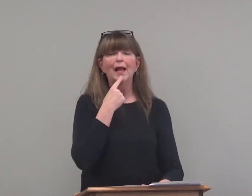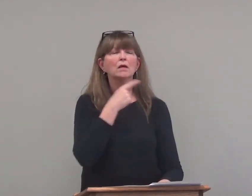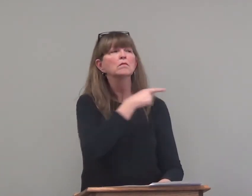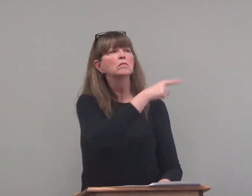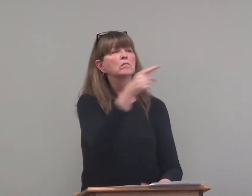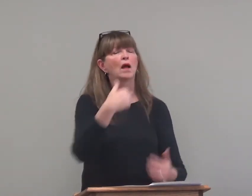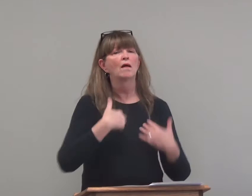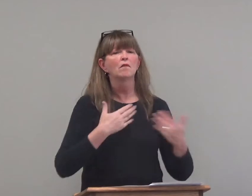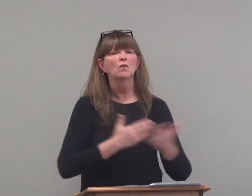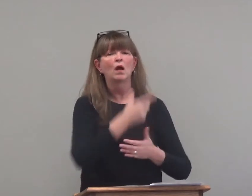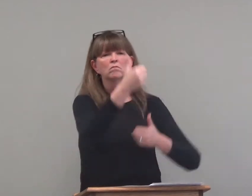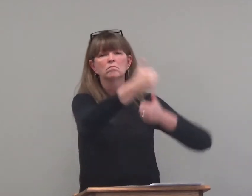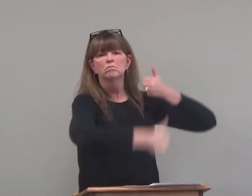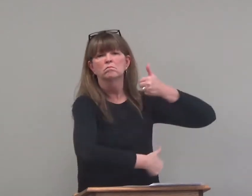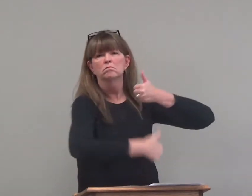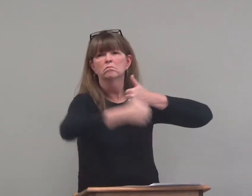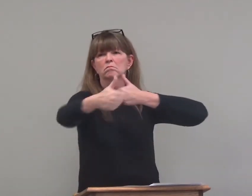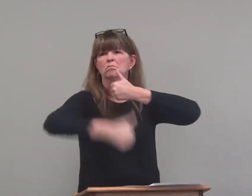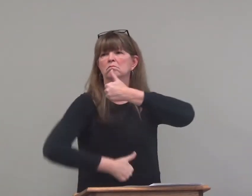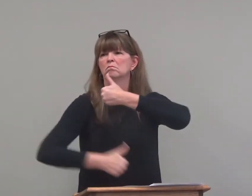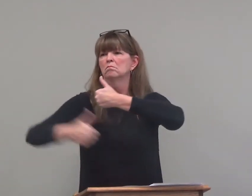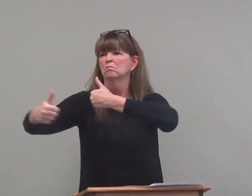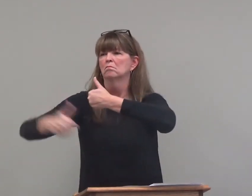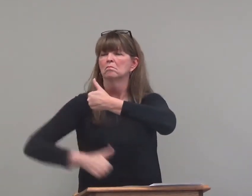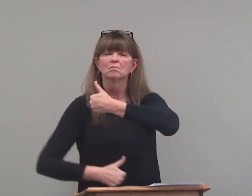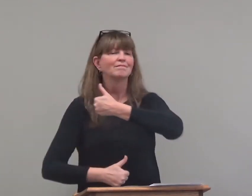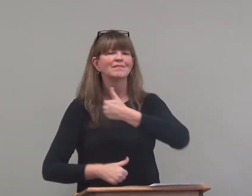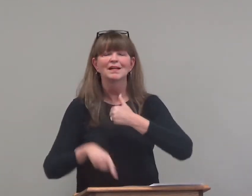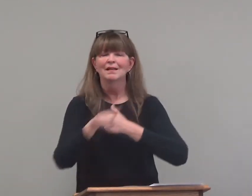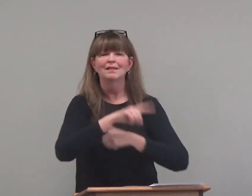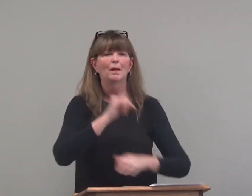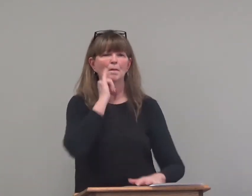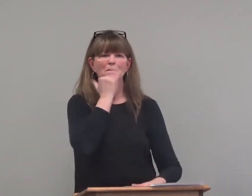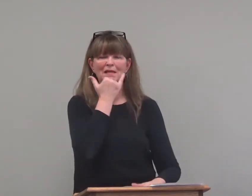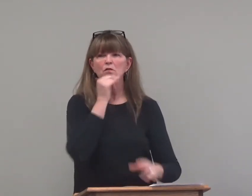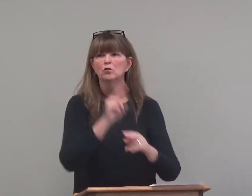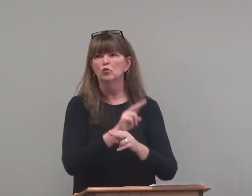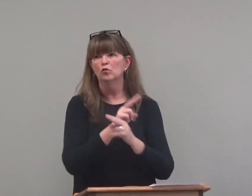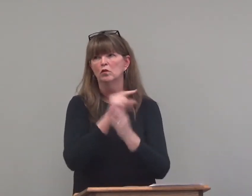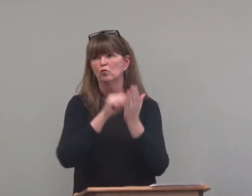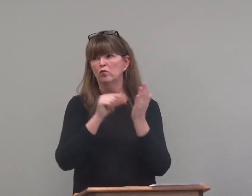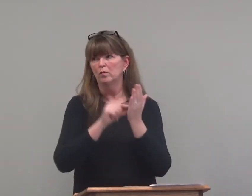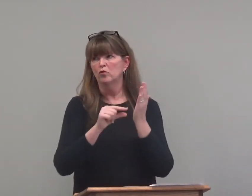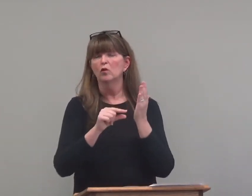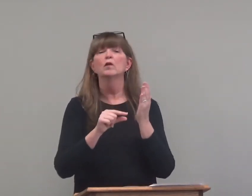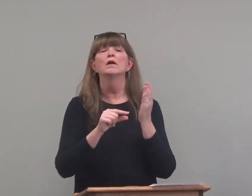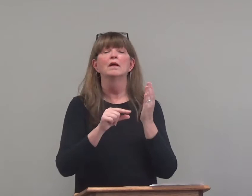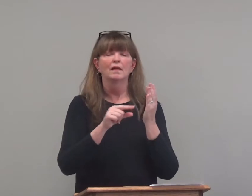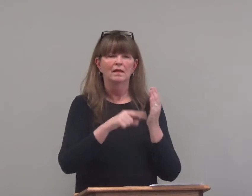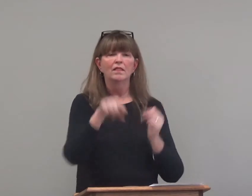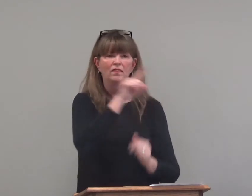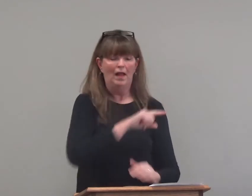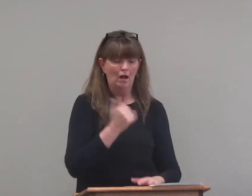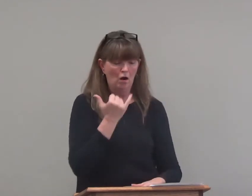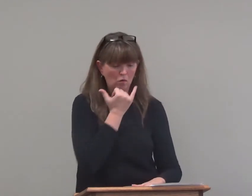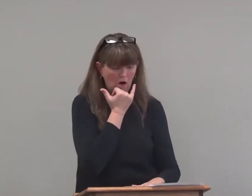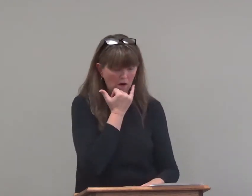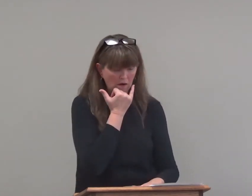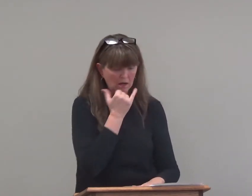uses scripture to say that all these folks need to be subjugated are misusing scripture, and they're